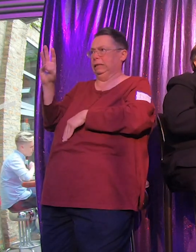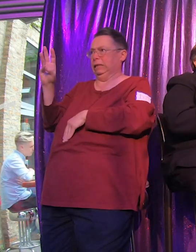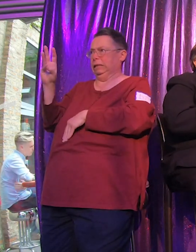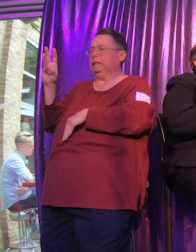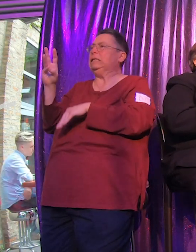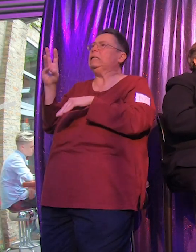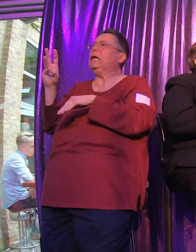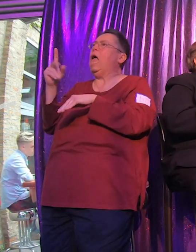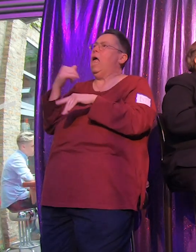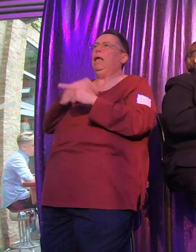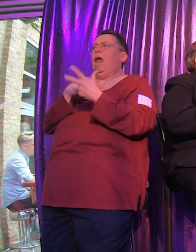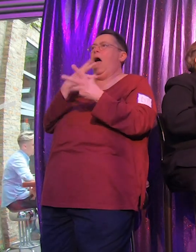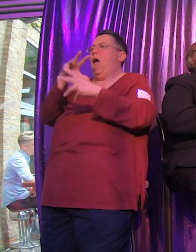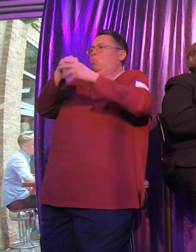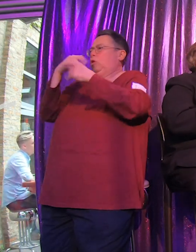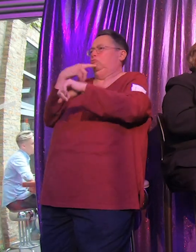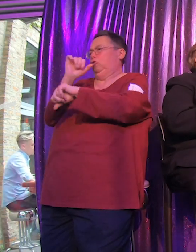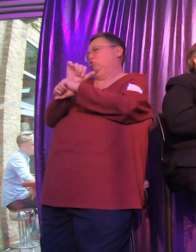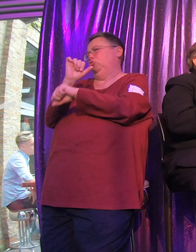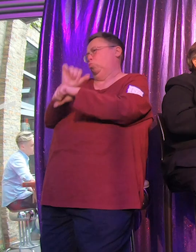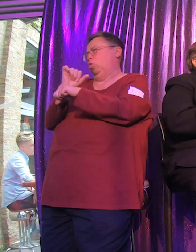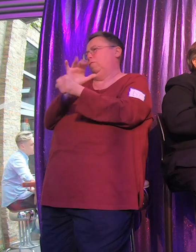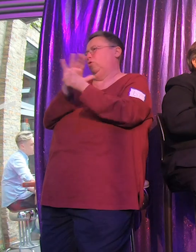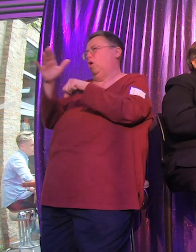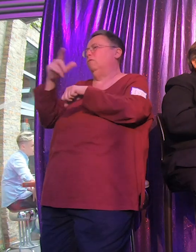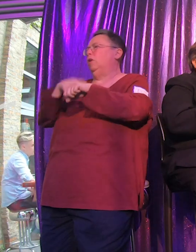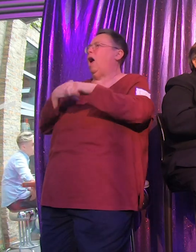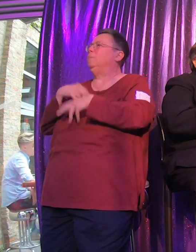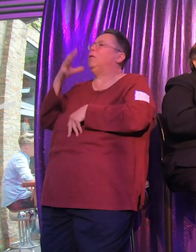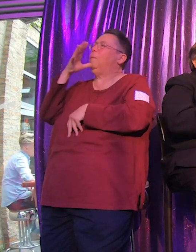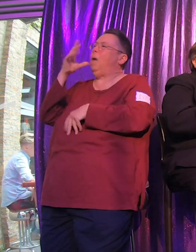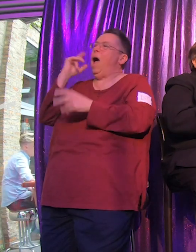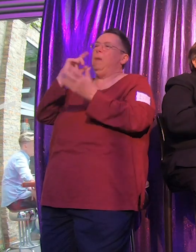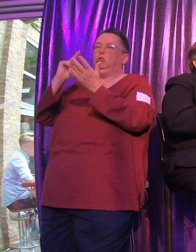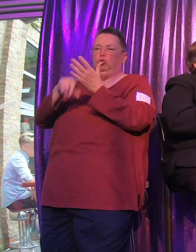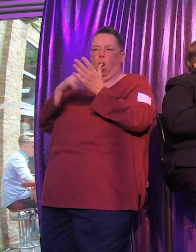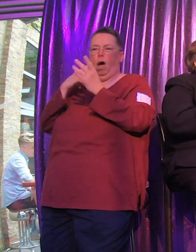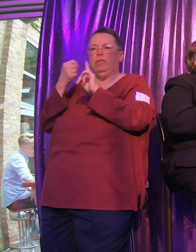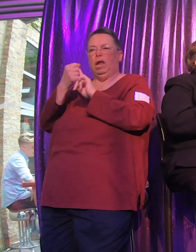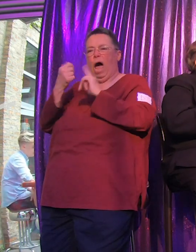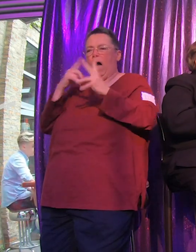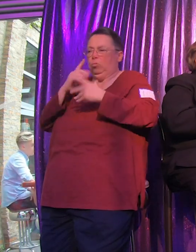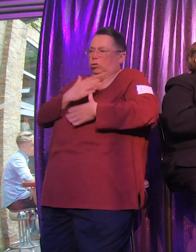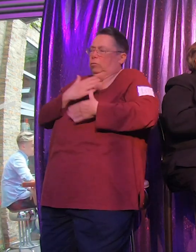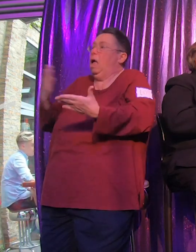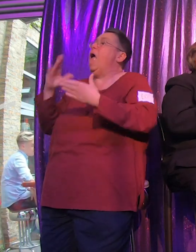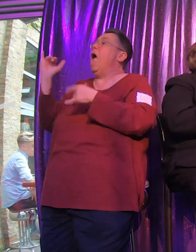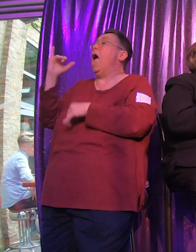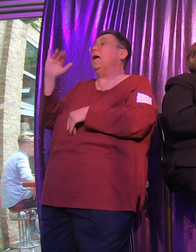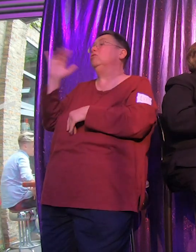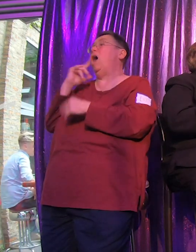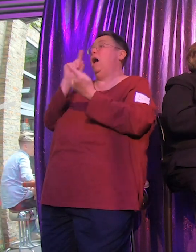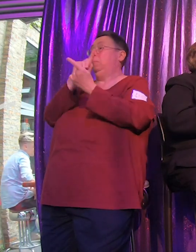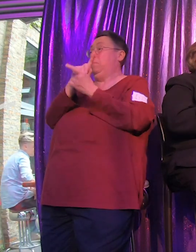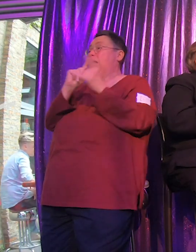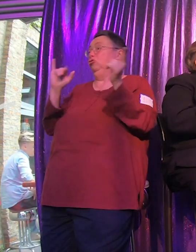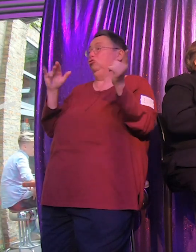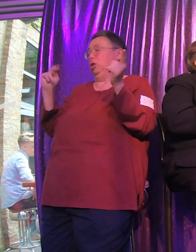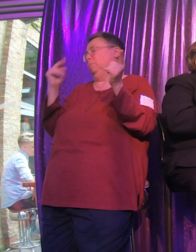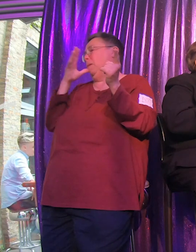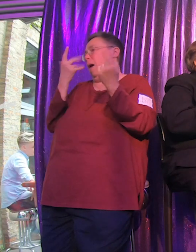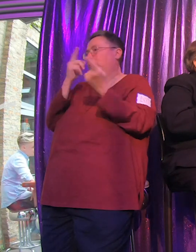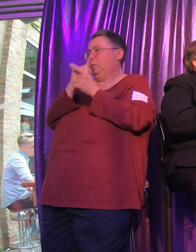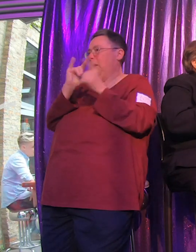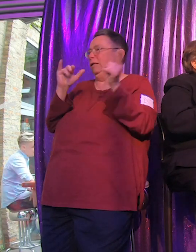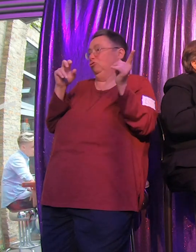had been in this work for enough time that she saw I was on a path, and gratefully, she also had met Jean. So